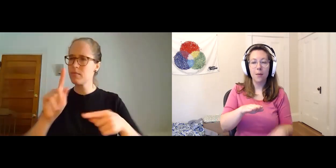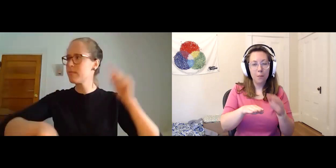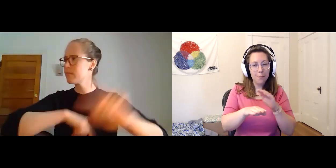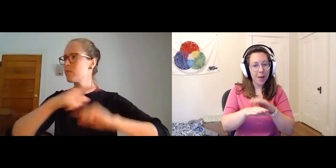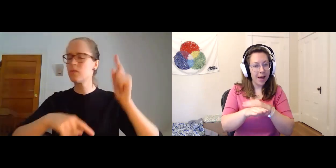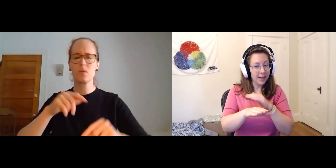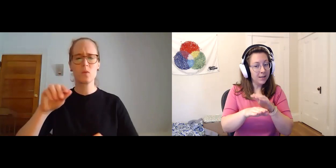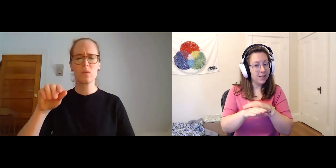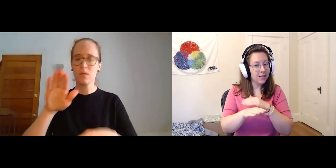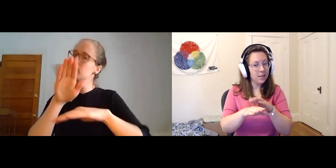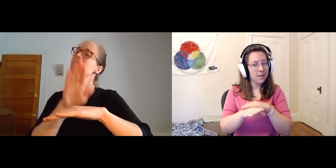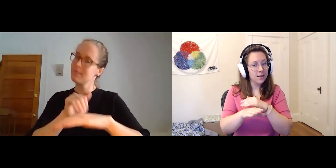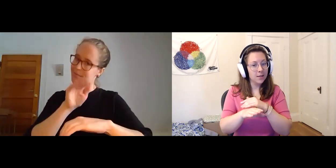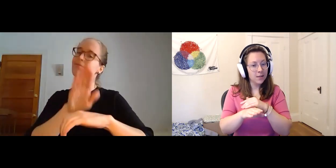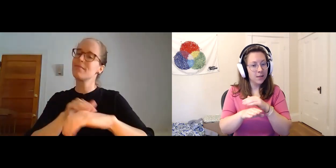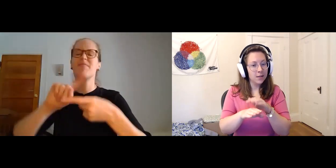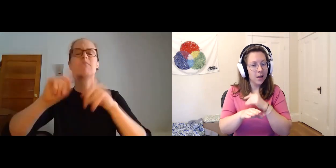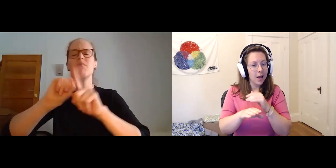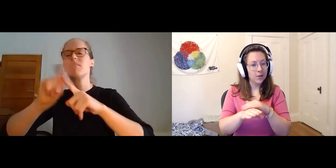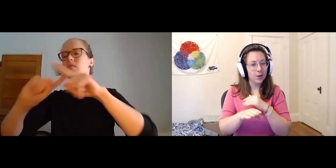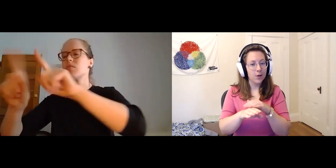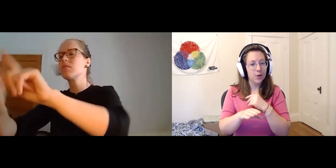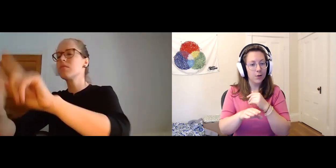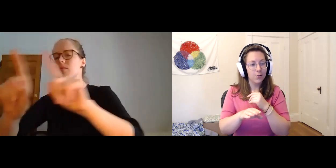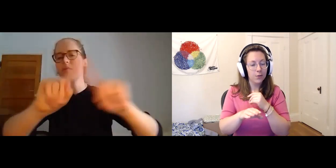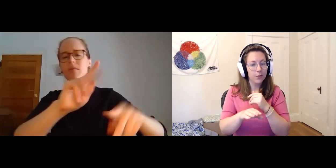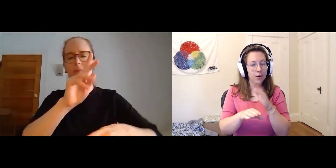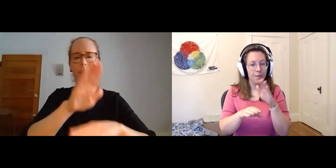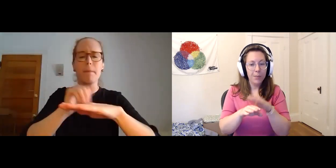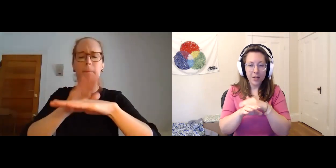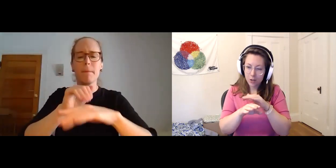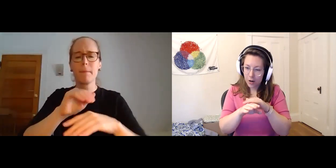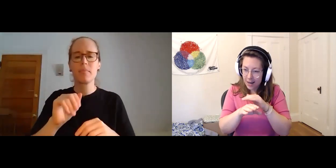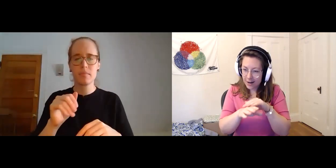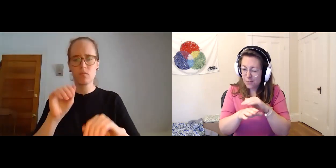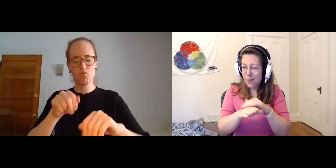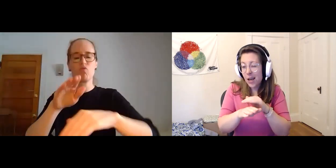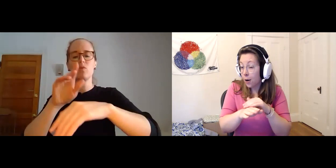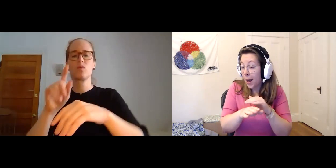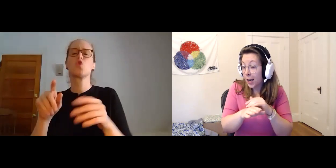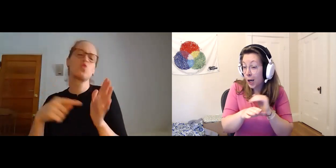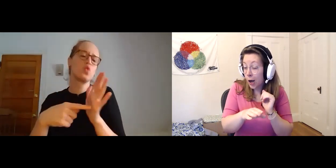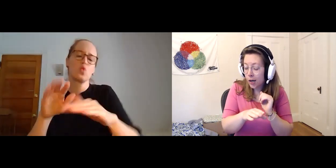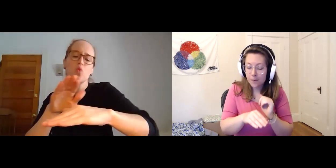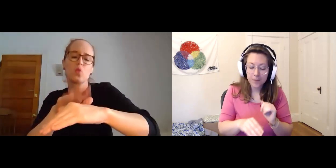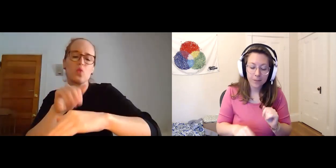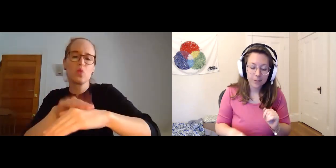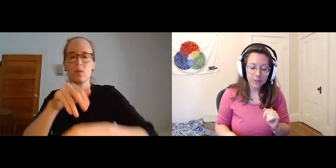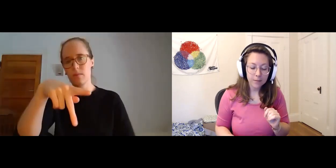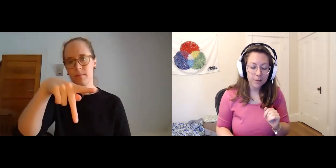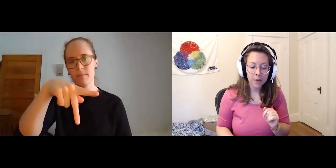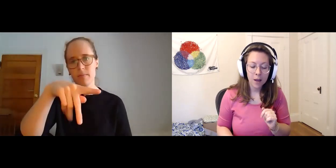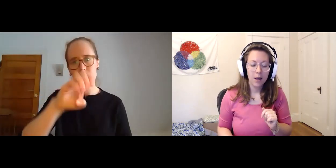about pets. And so you pet your hand, maybe like you're petting a dog.